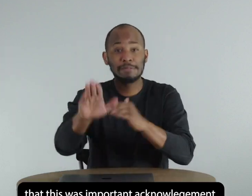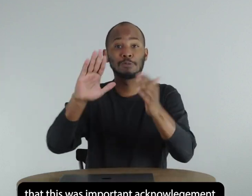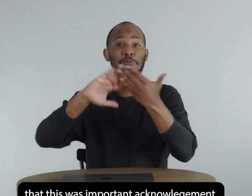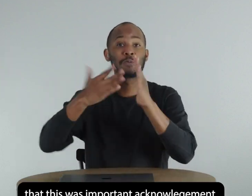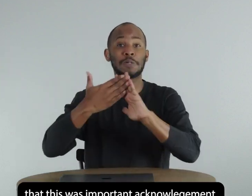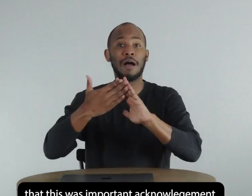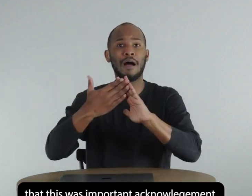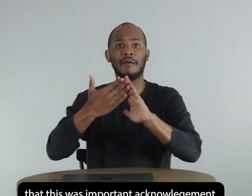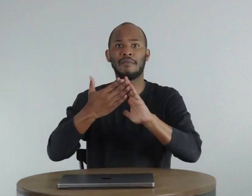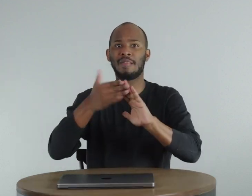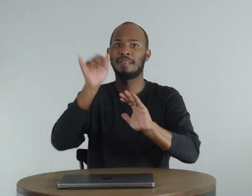acknowledgement.